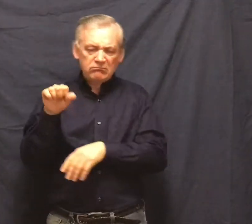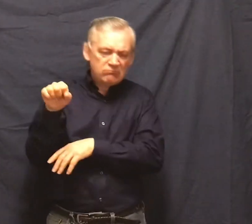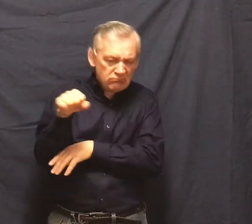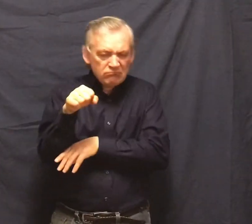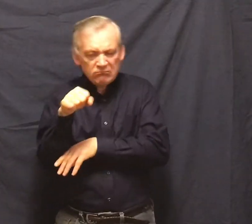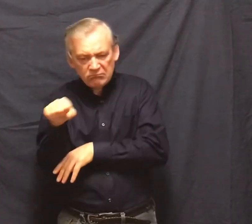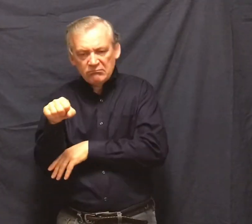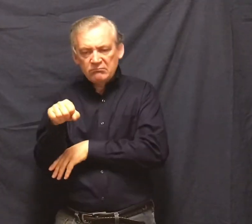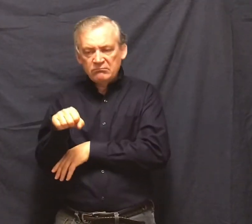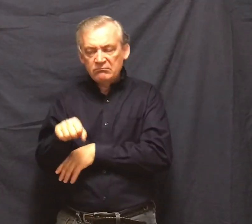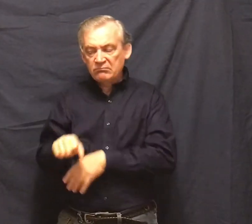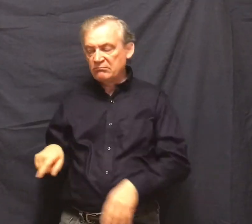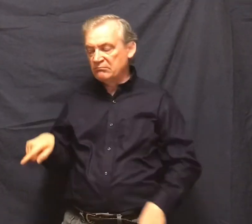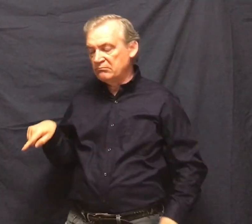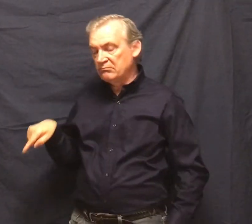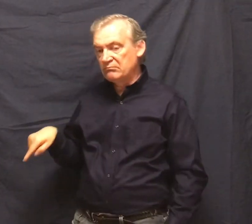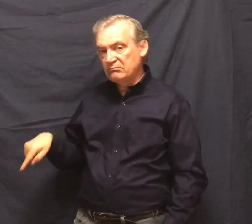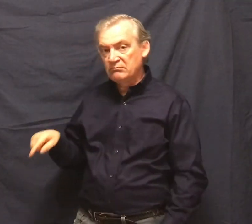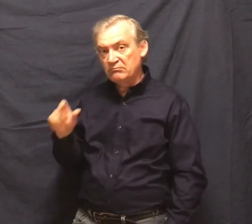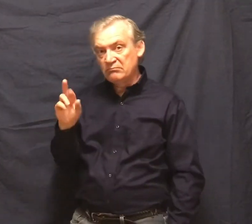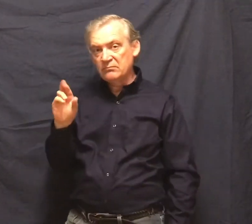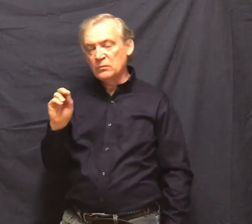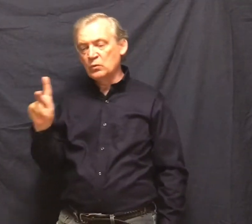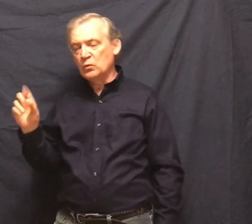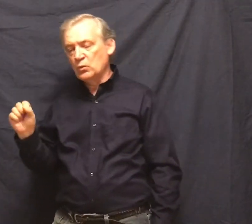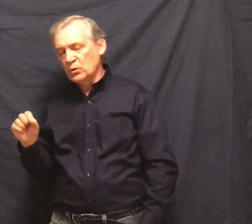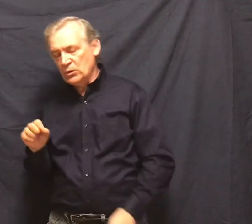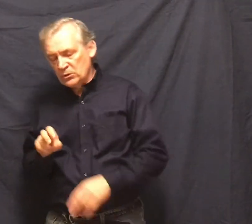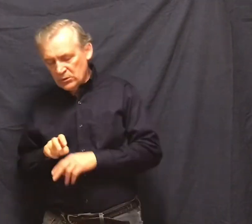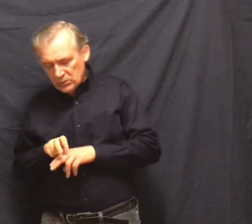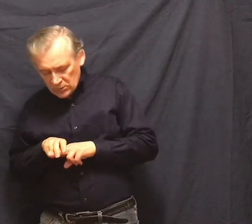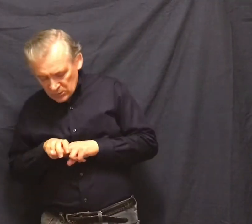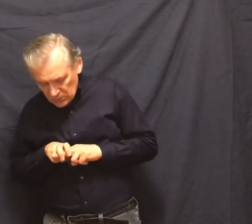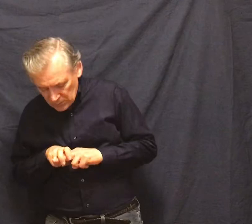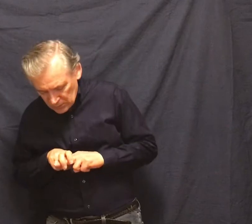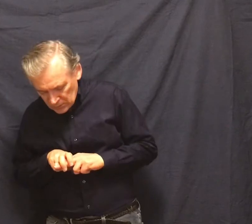Crook seemed to come slowly out of the layers of protection he had put on.